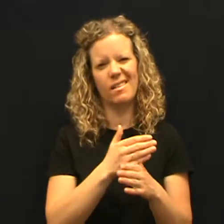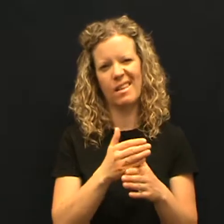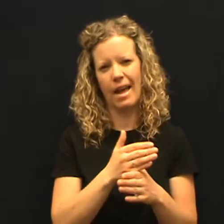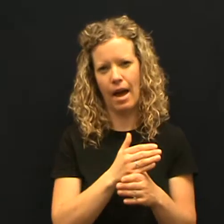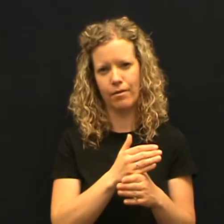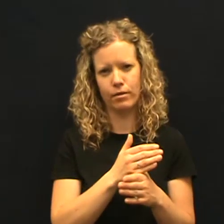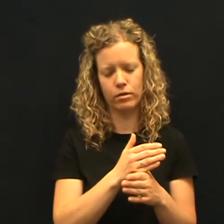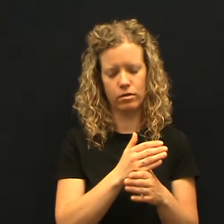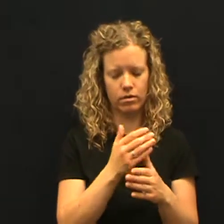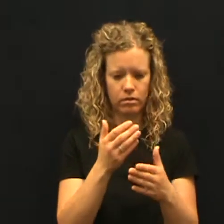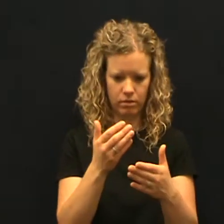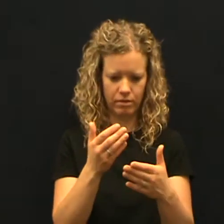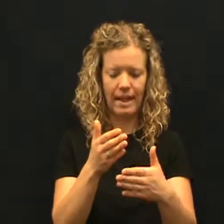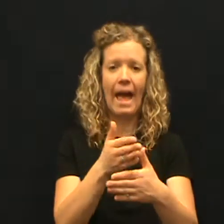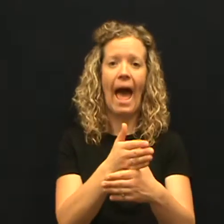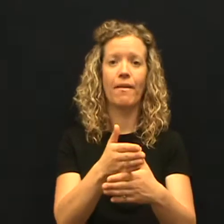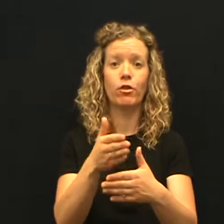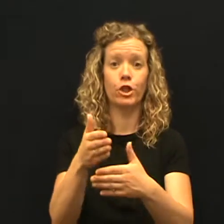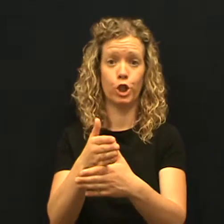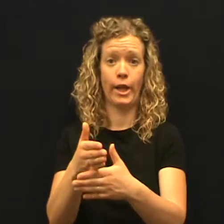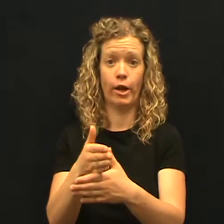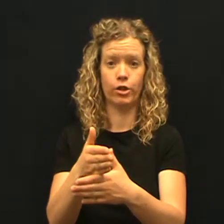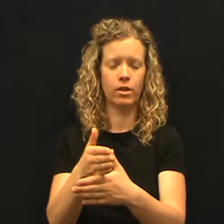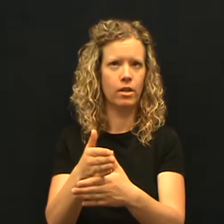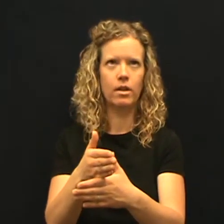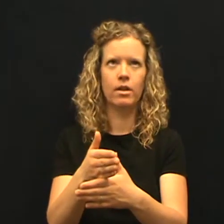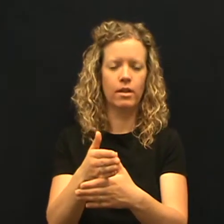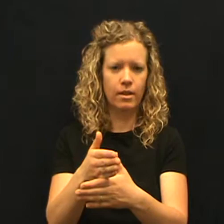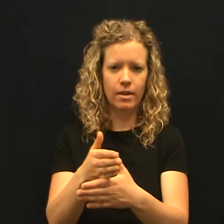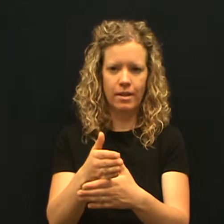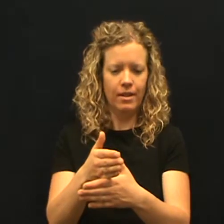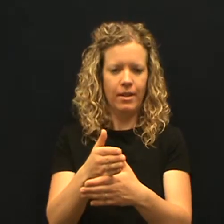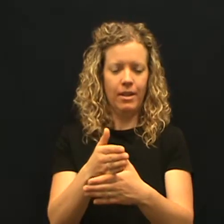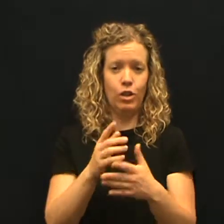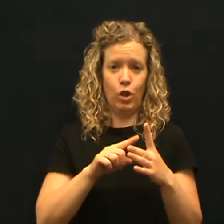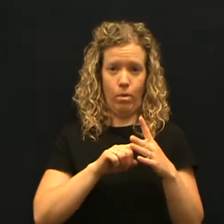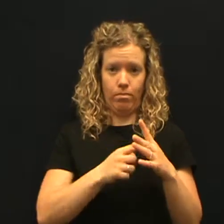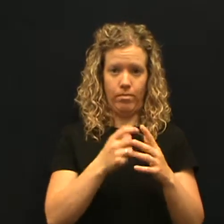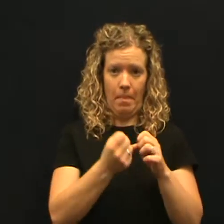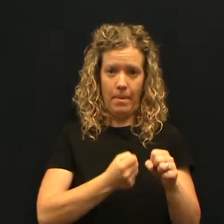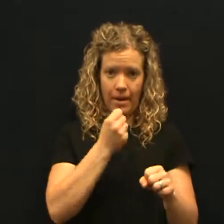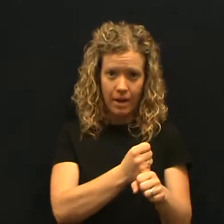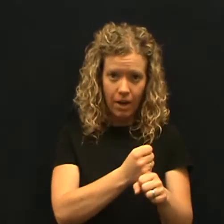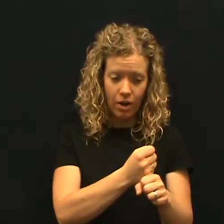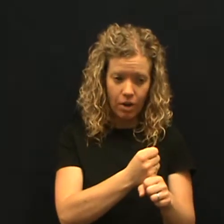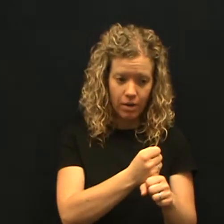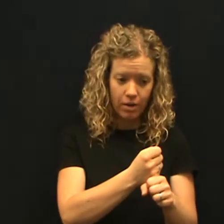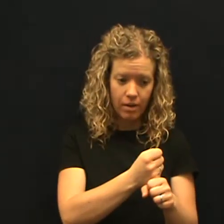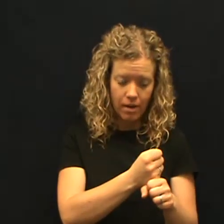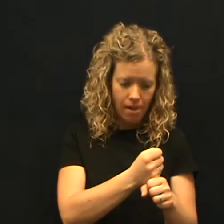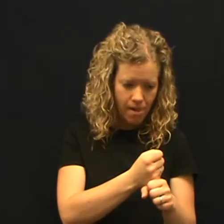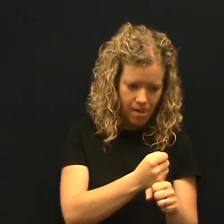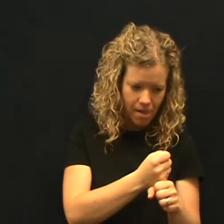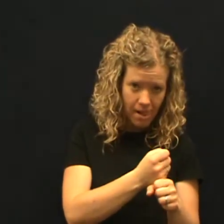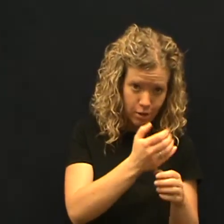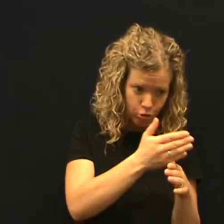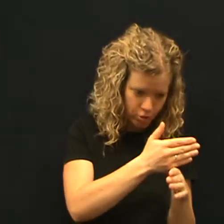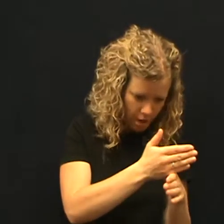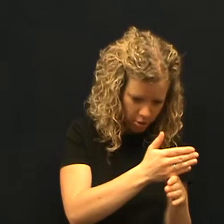number of shares that were out there that were issued at the beginning of the year, and we take the shares that were outstanding at the end of